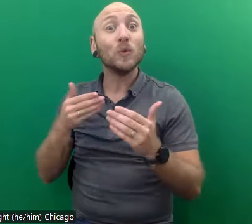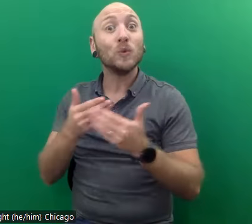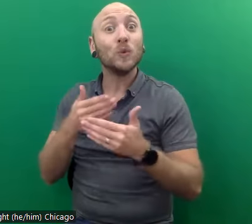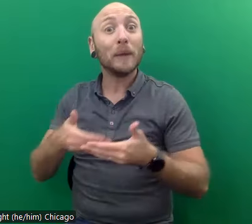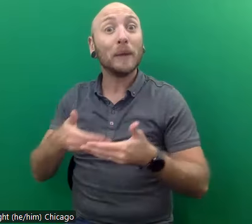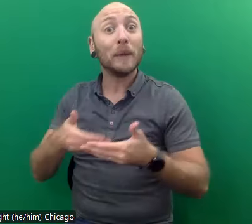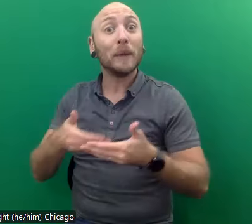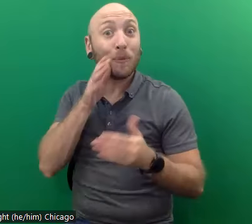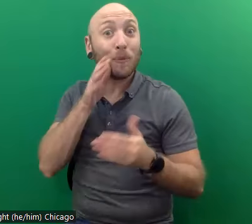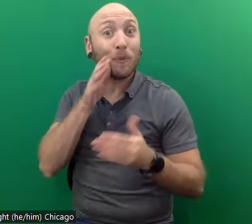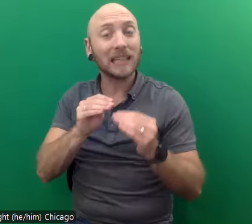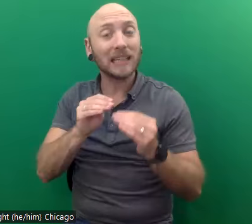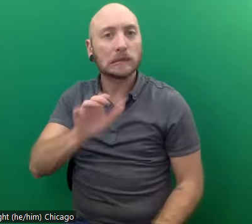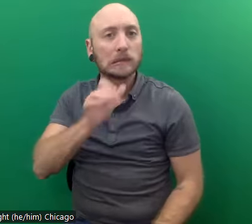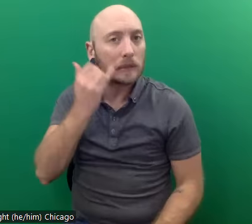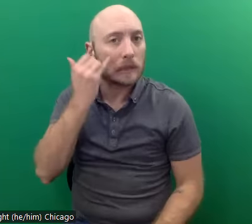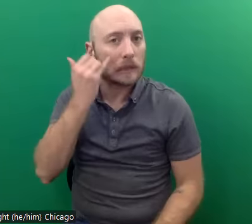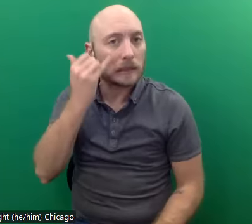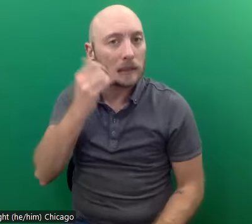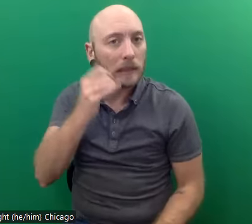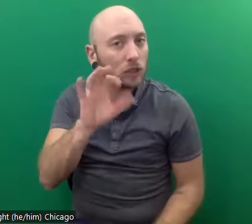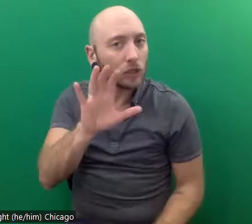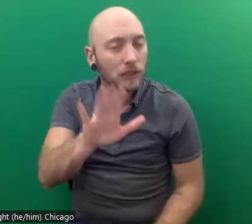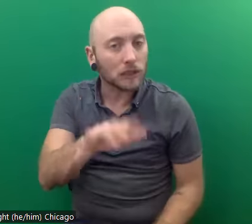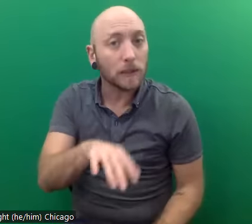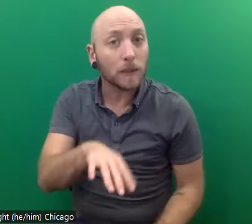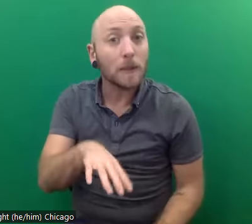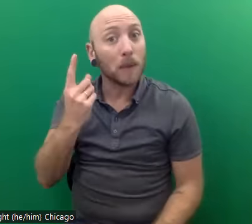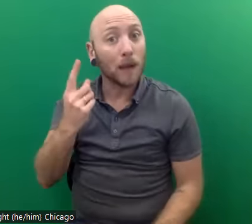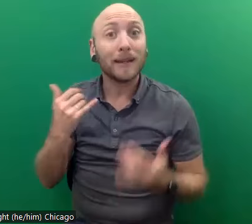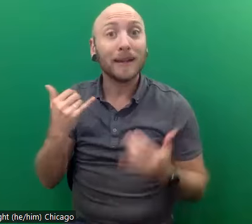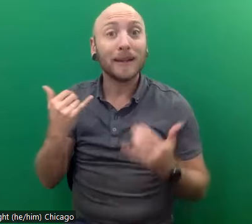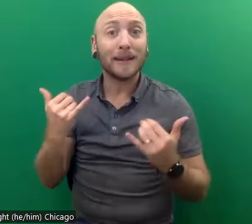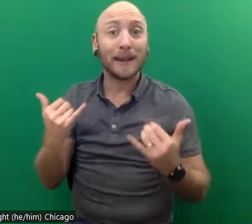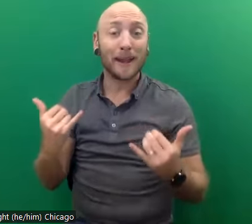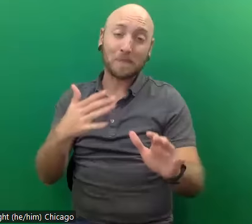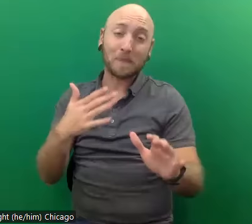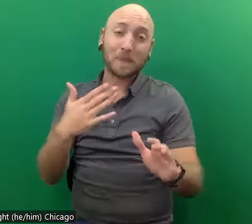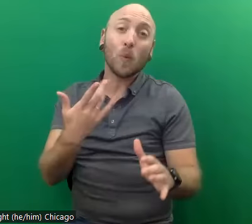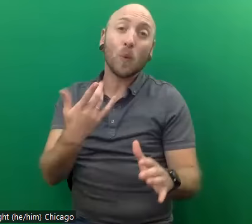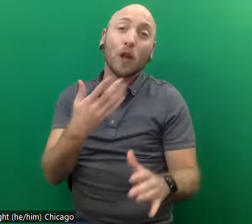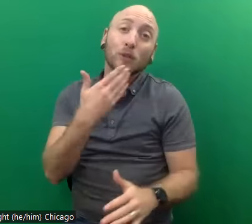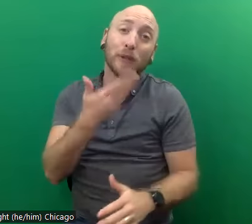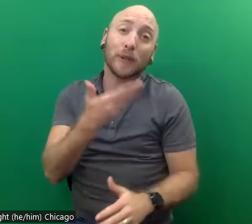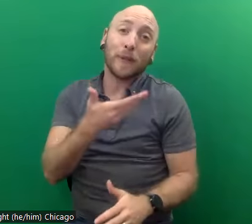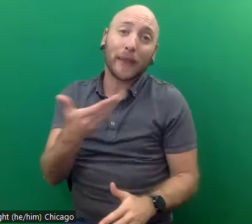anybody. But silver lining, I got 2 beautiful daughters out of it.